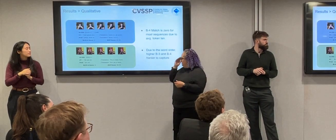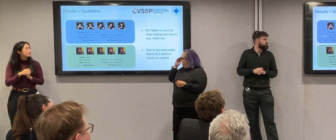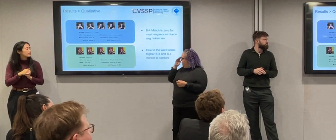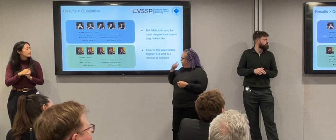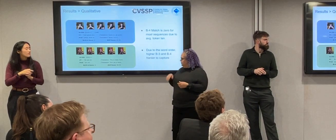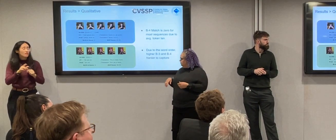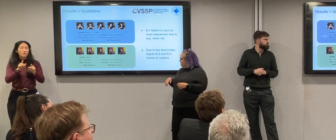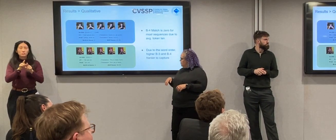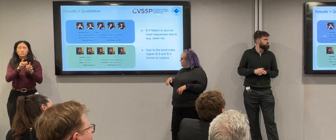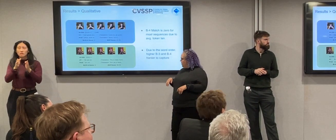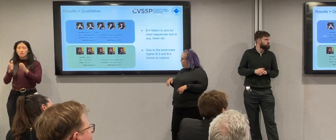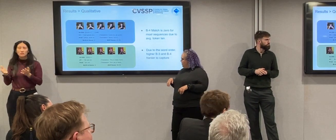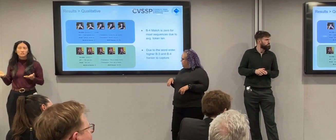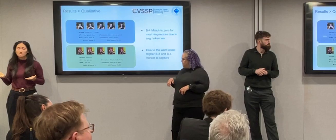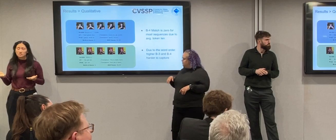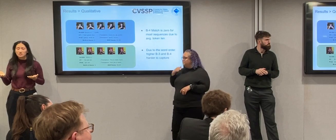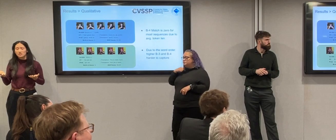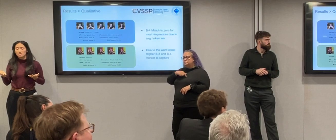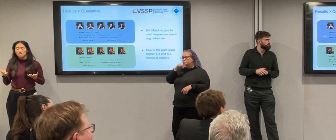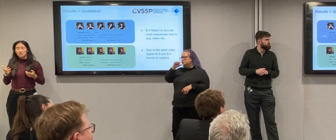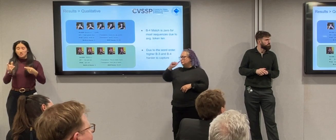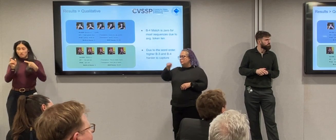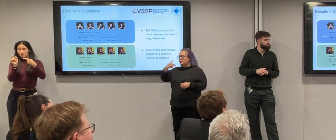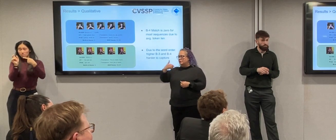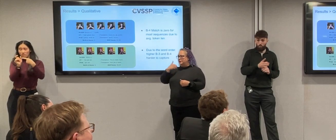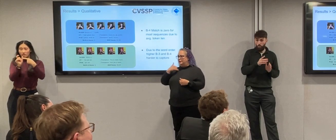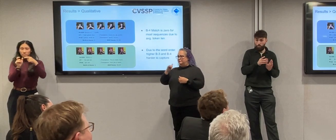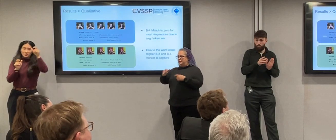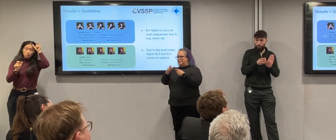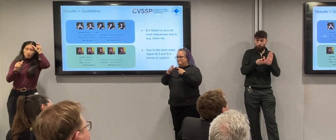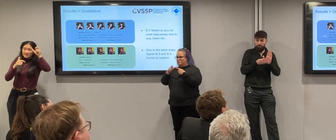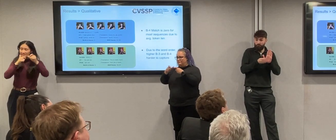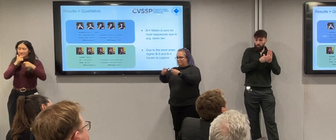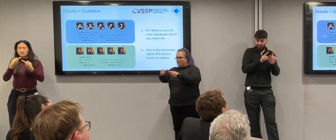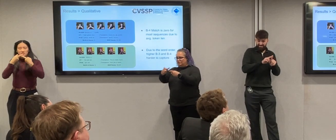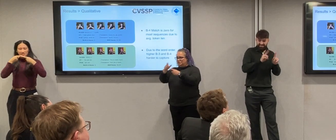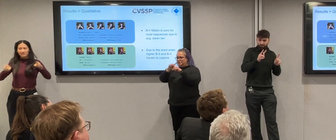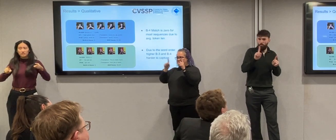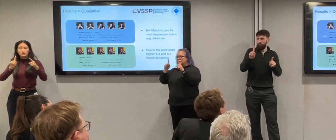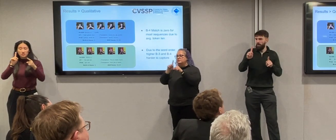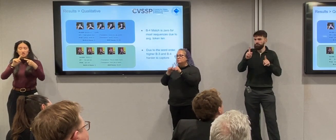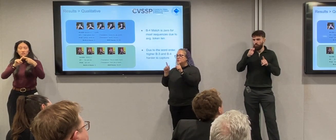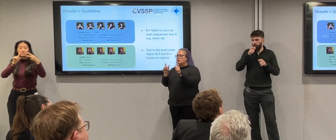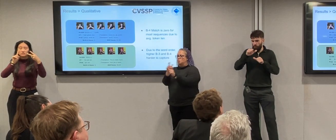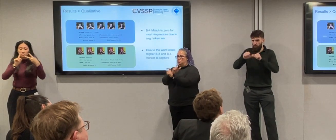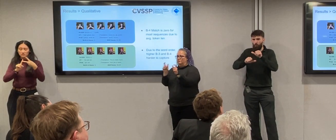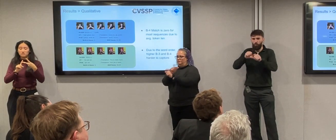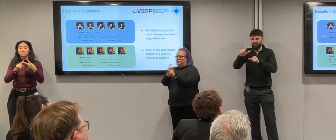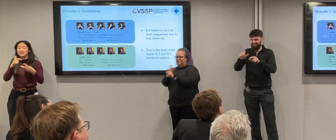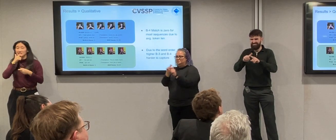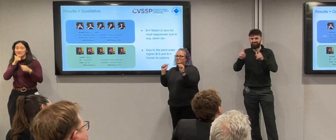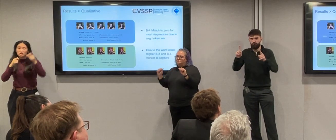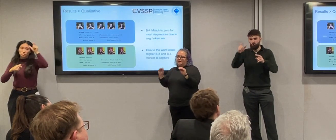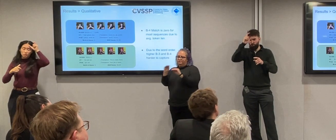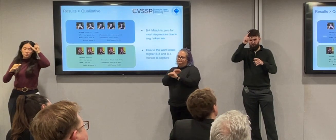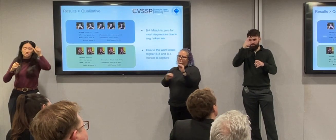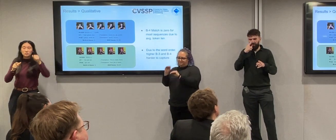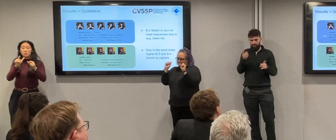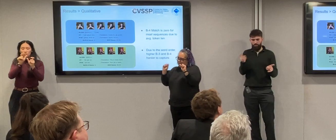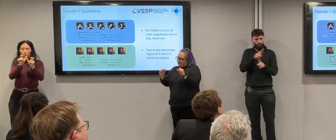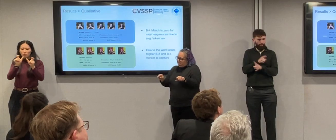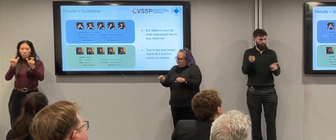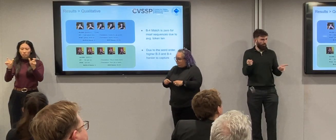have only the morphology difference, we also have word order difference. We can shuffle the word order in Turkish,